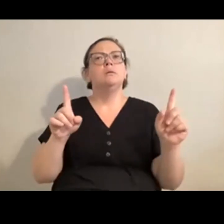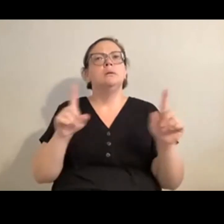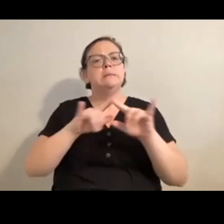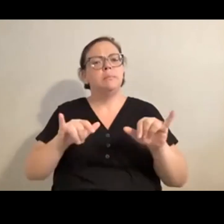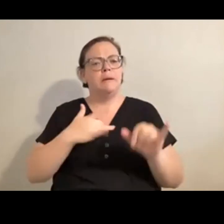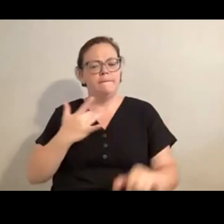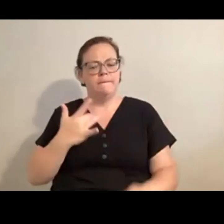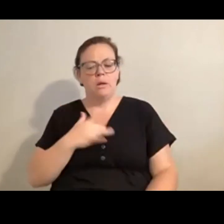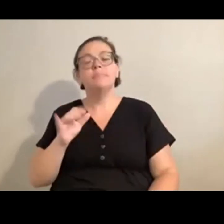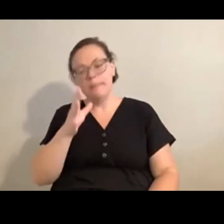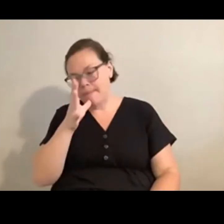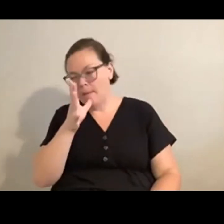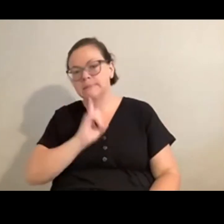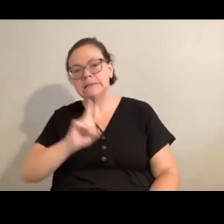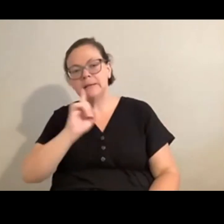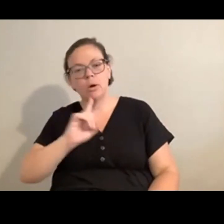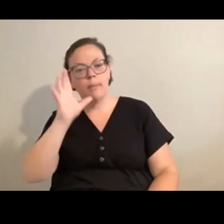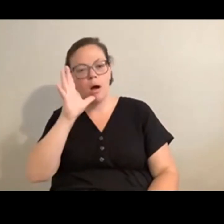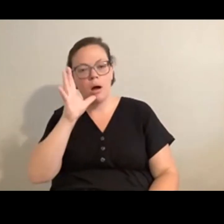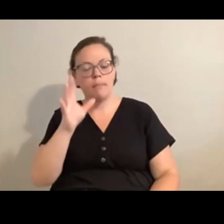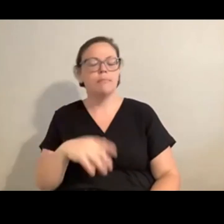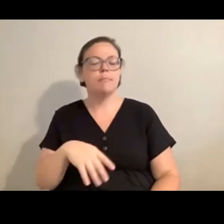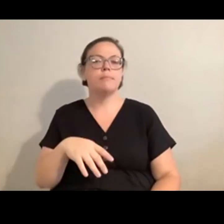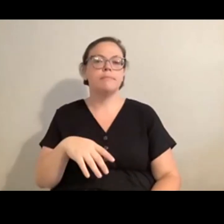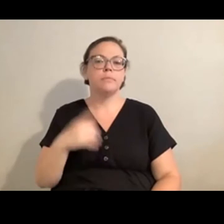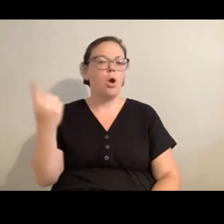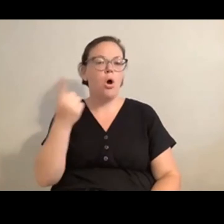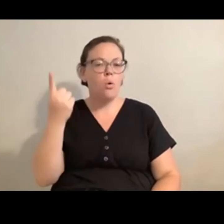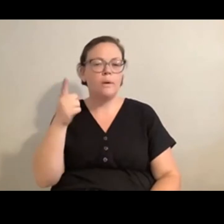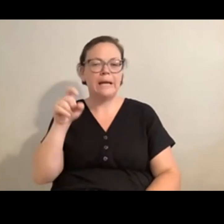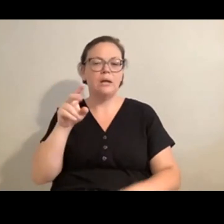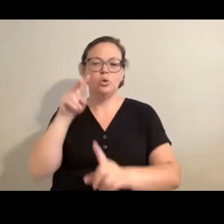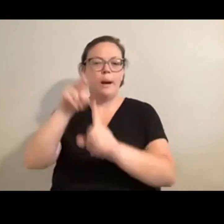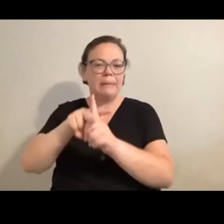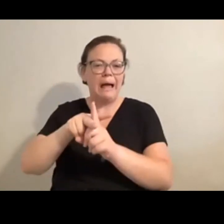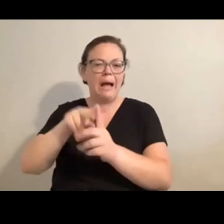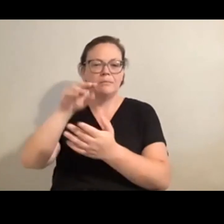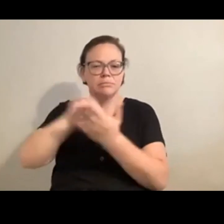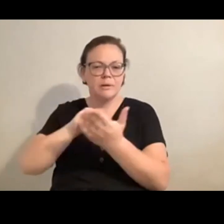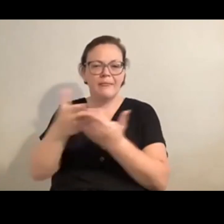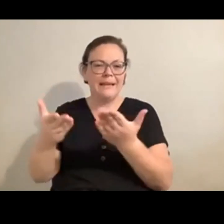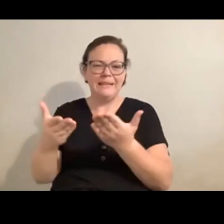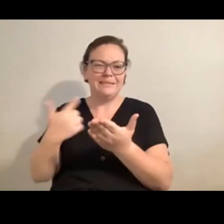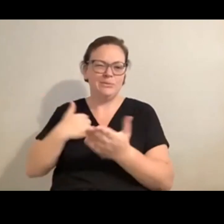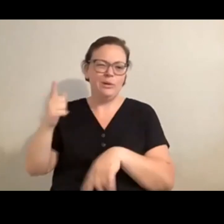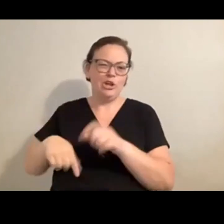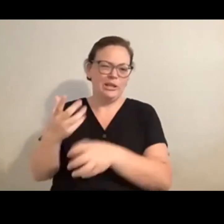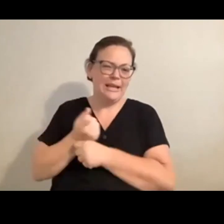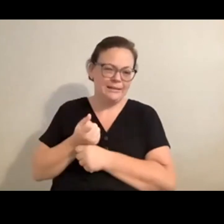my mom was a single mom and she was always having to like apply for things that like we could never quite get, you